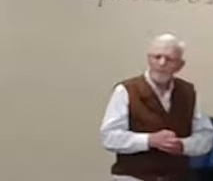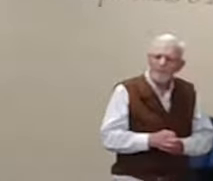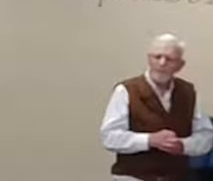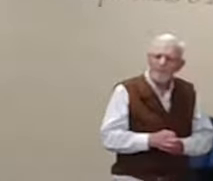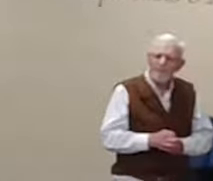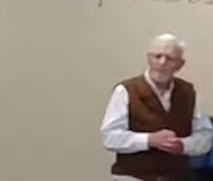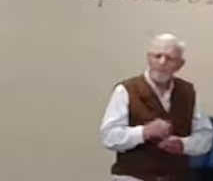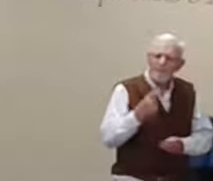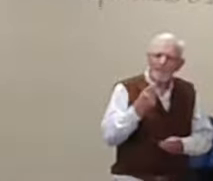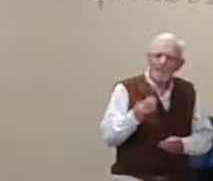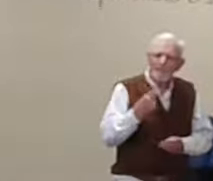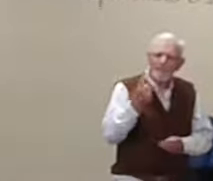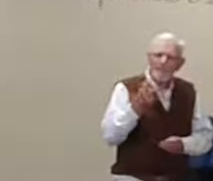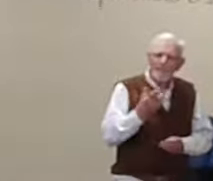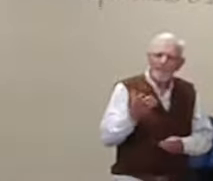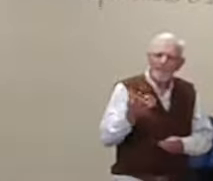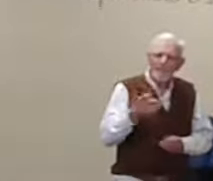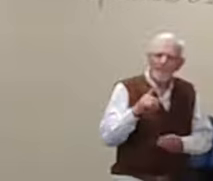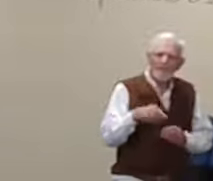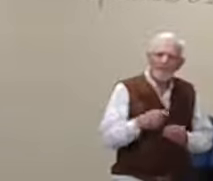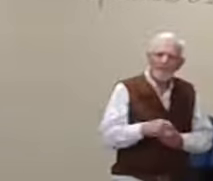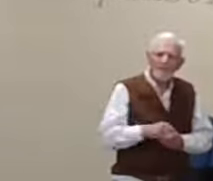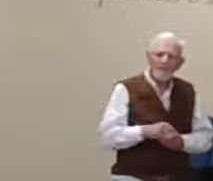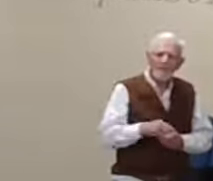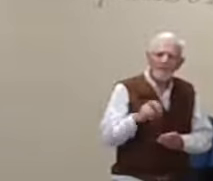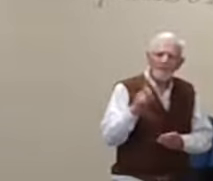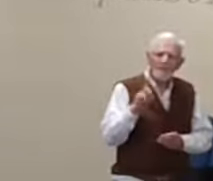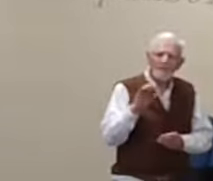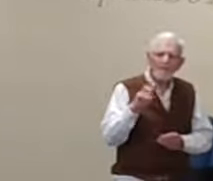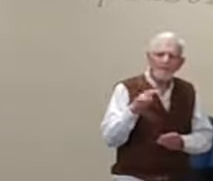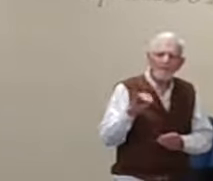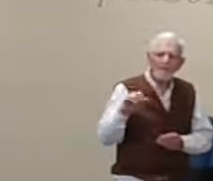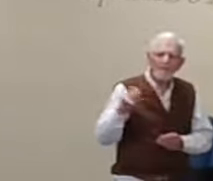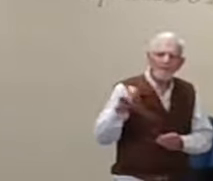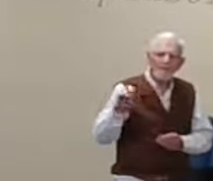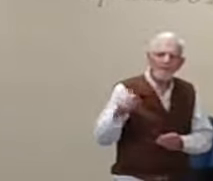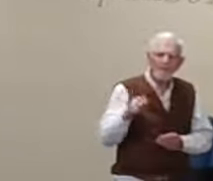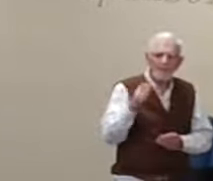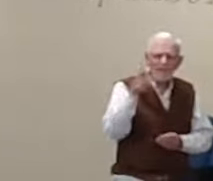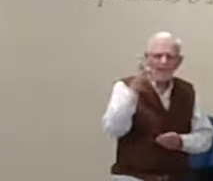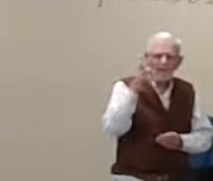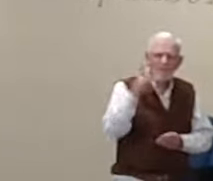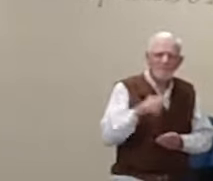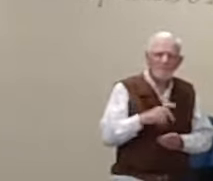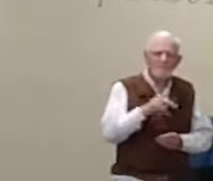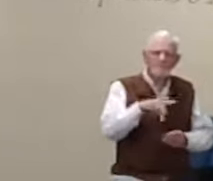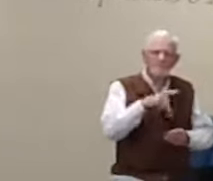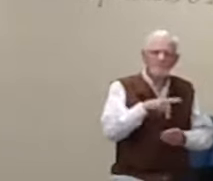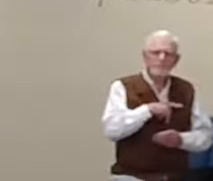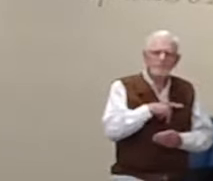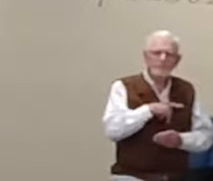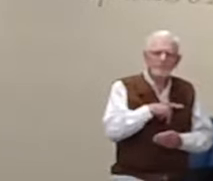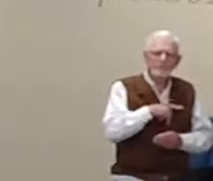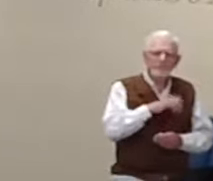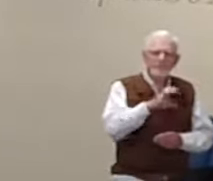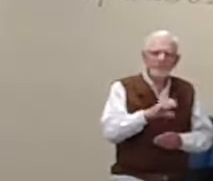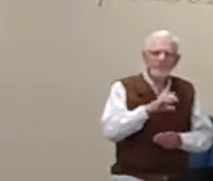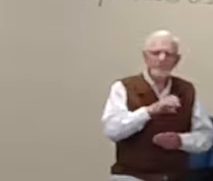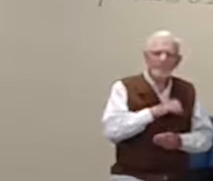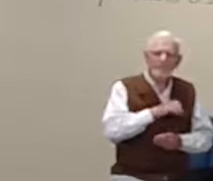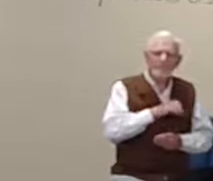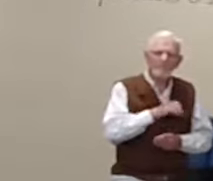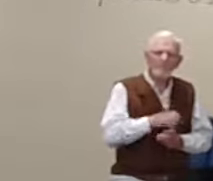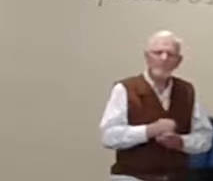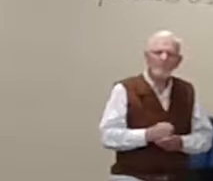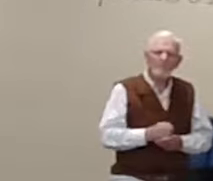one thing about David, Jesse's father. Tell me one thing about his personality, his character, what he amounted